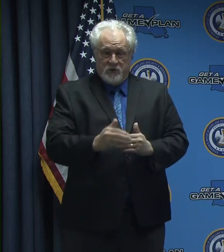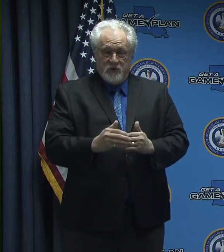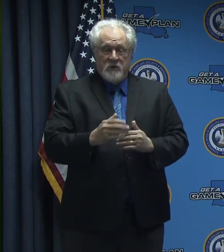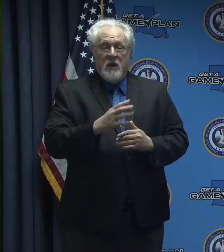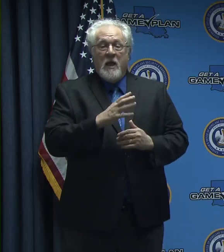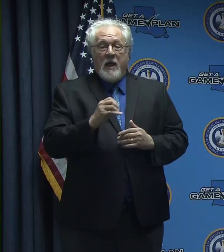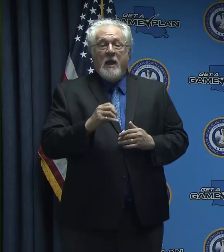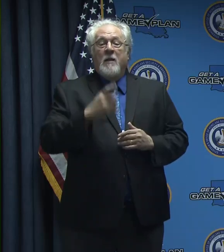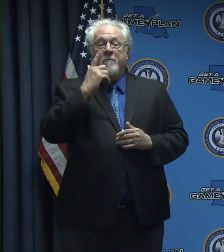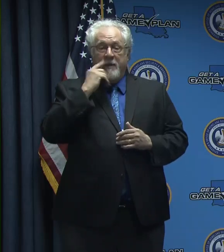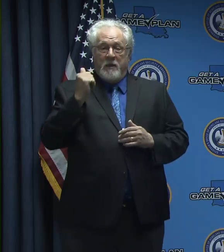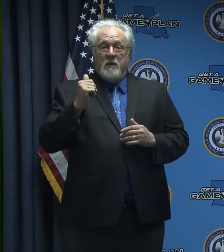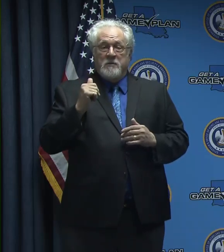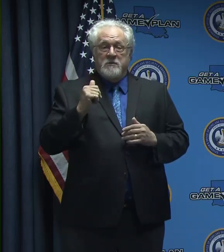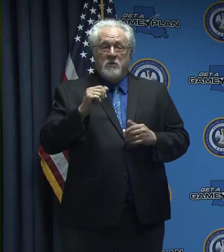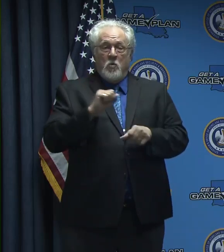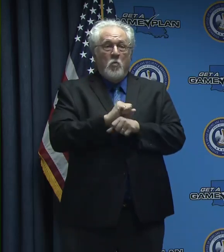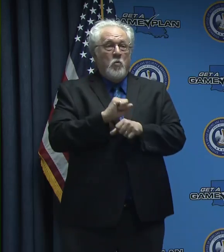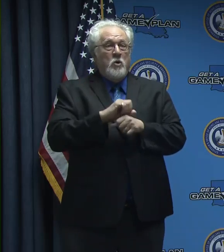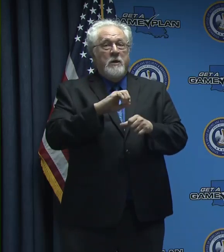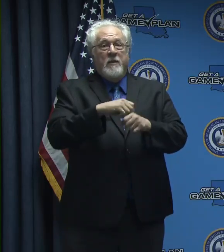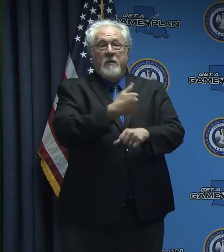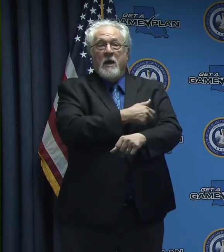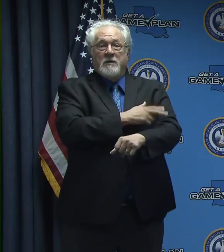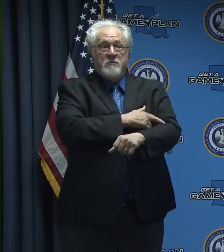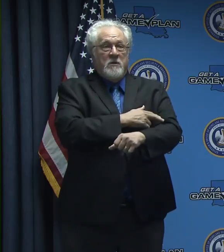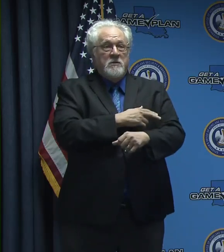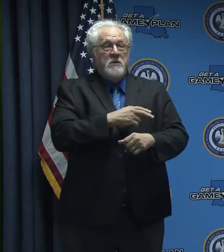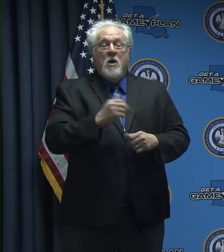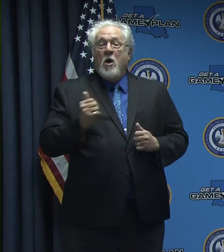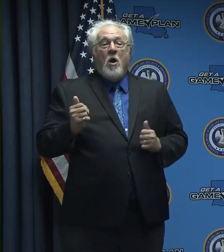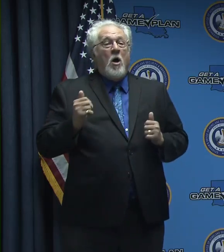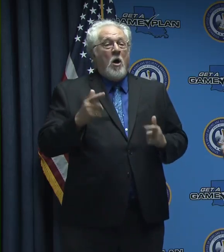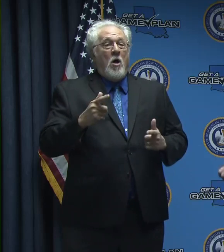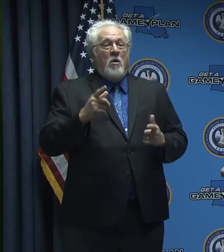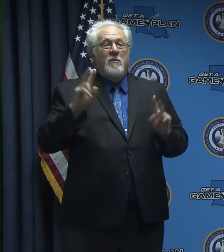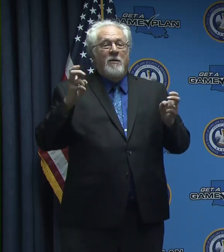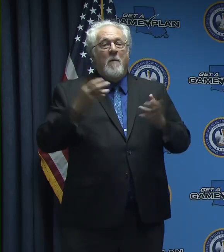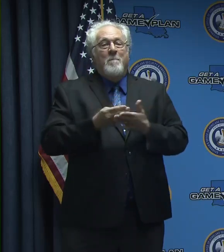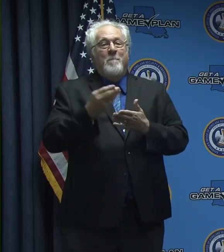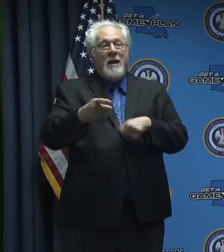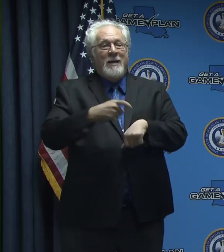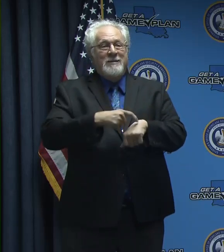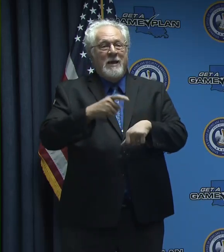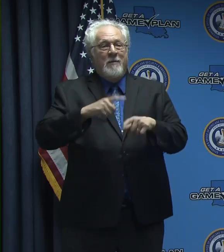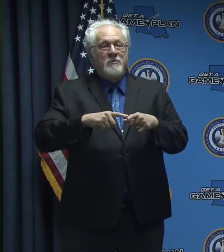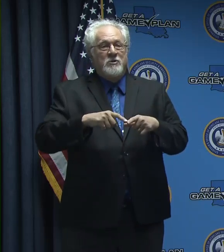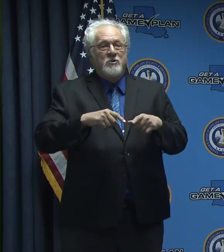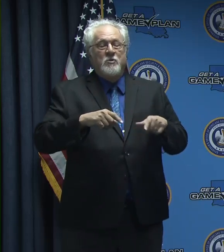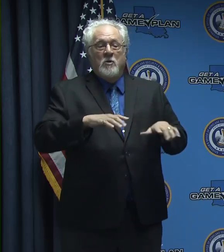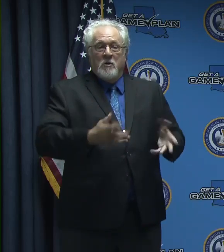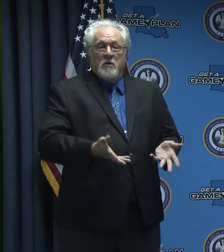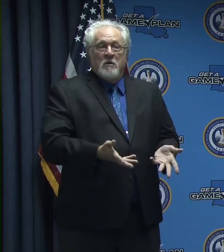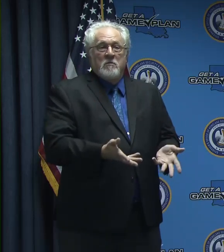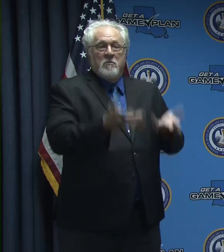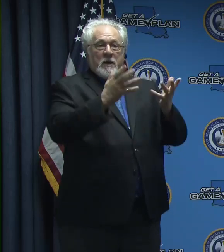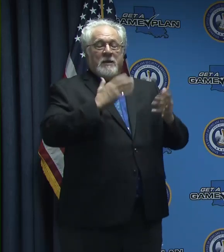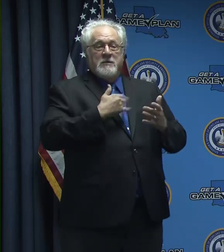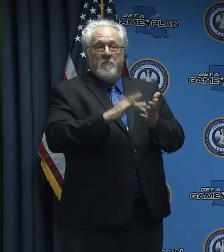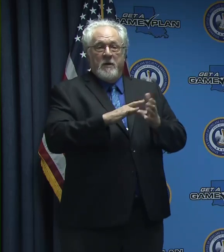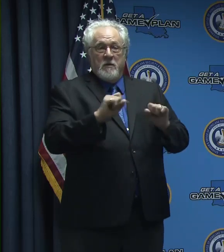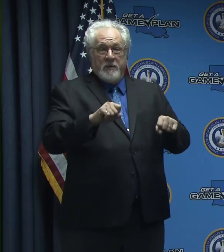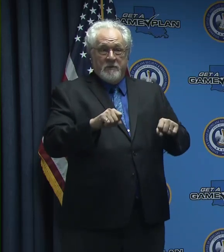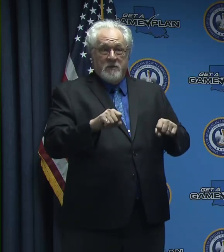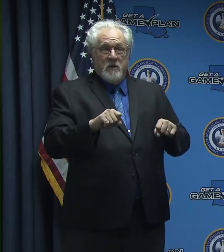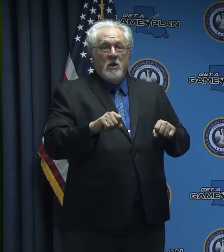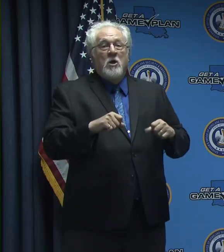and it is because of the work being done in our hospitals, all of which is buying time to allow us to continue to surge our medical capacity. So the